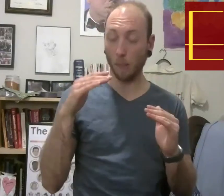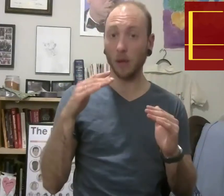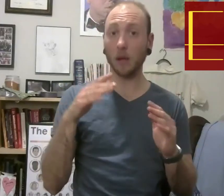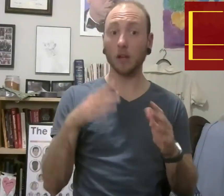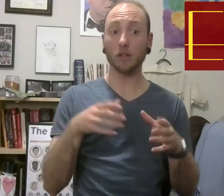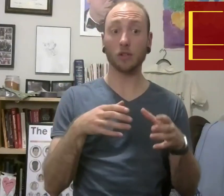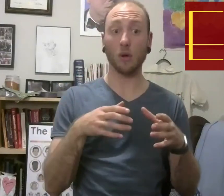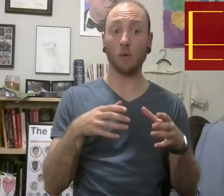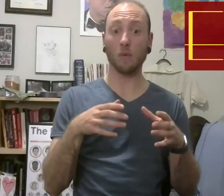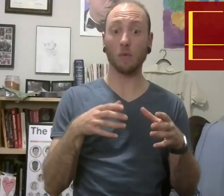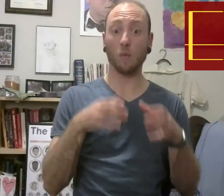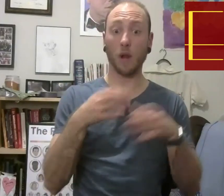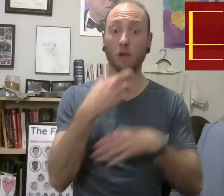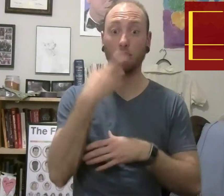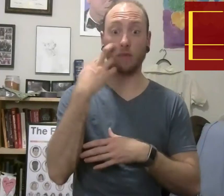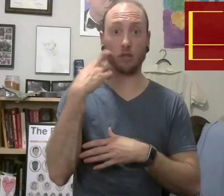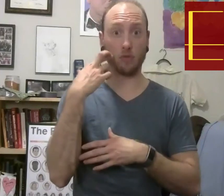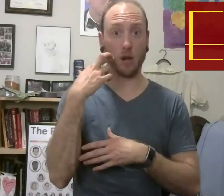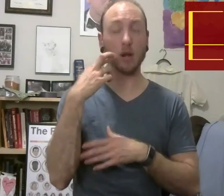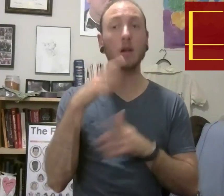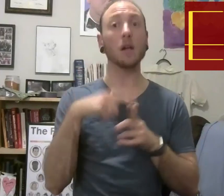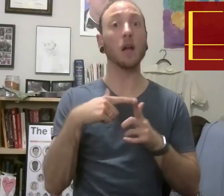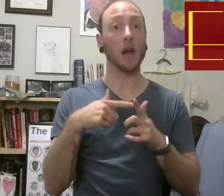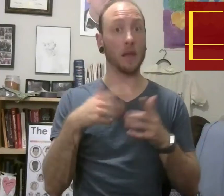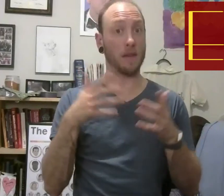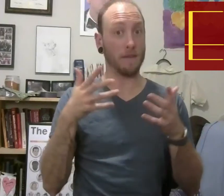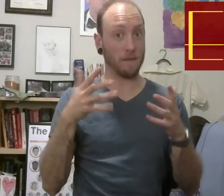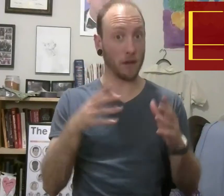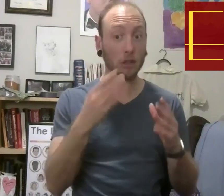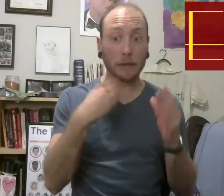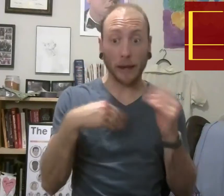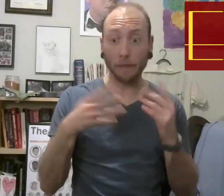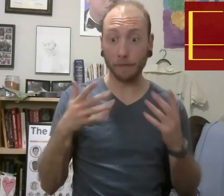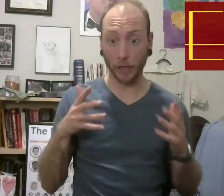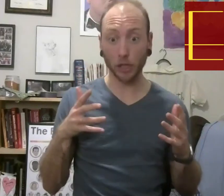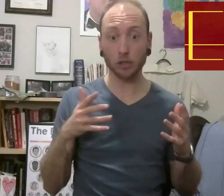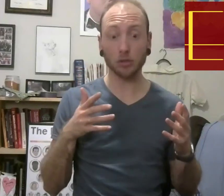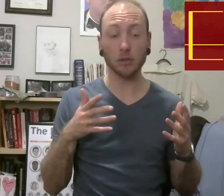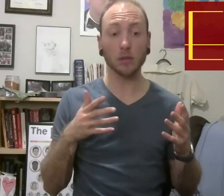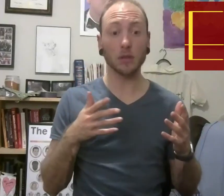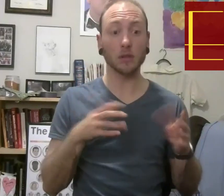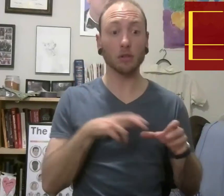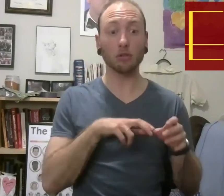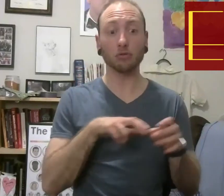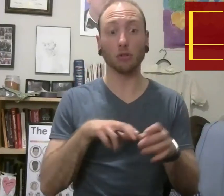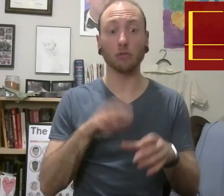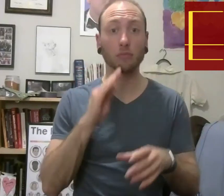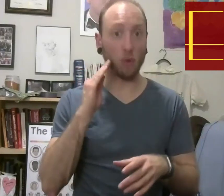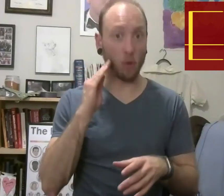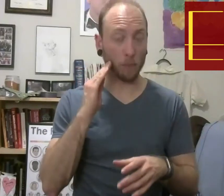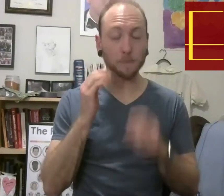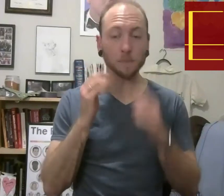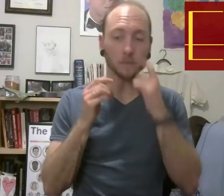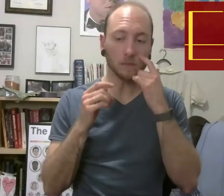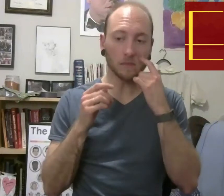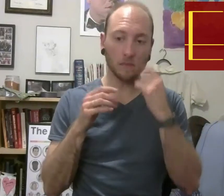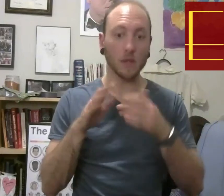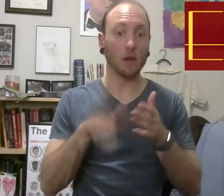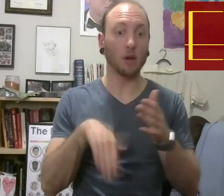to a liquor store that night. I had 30 minutes before the liquor store closed, and I thought about that as I